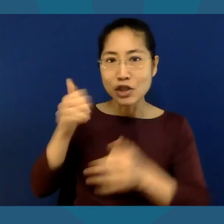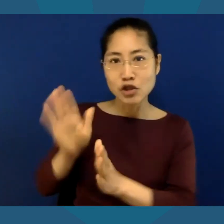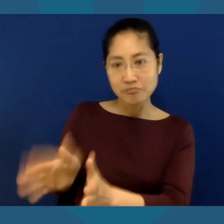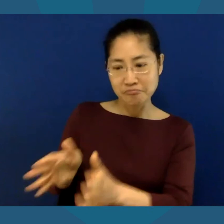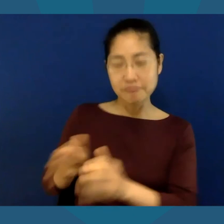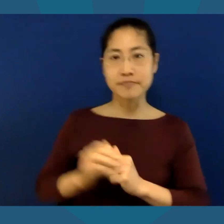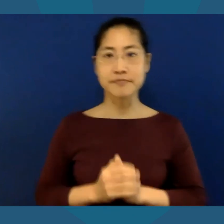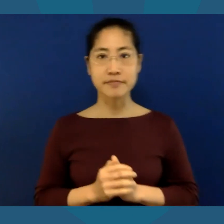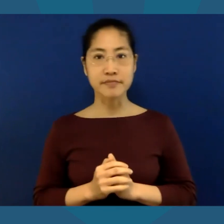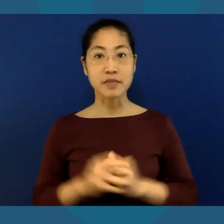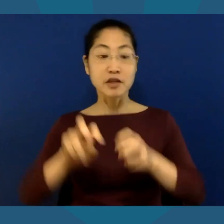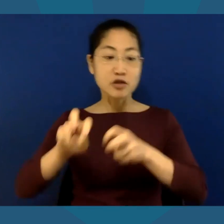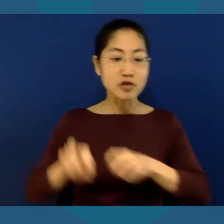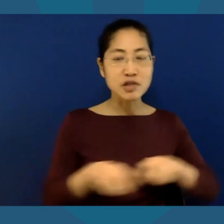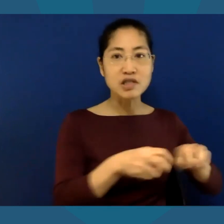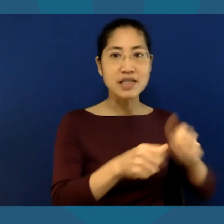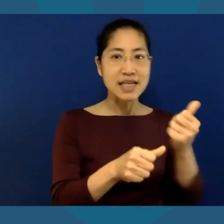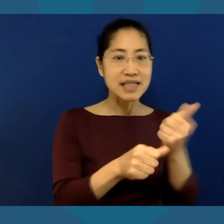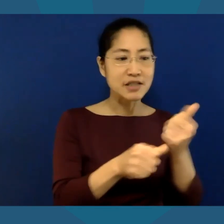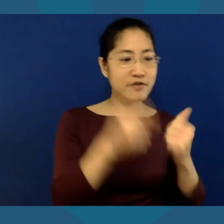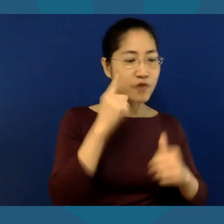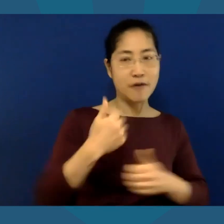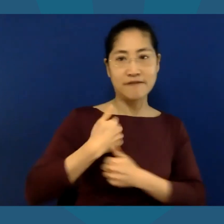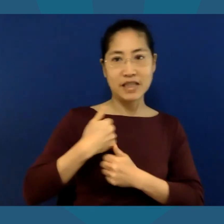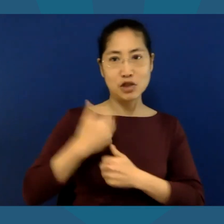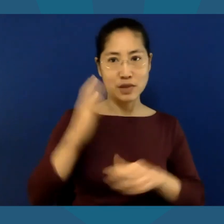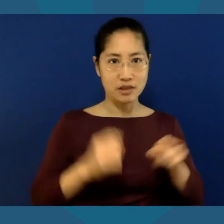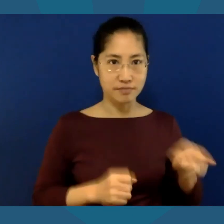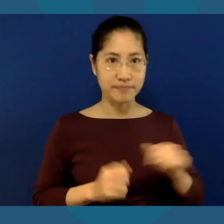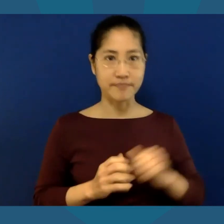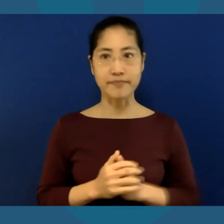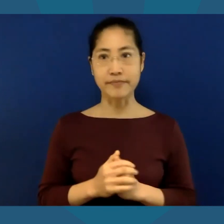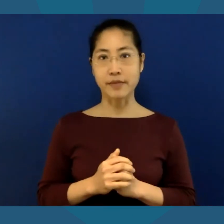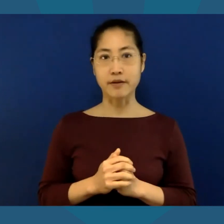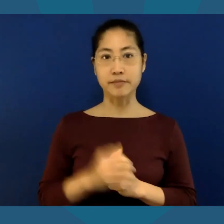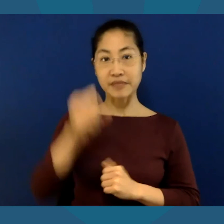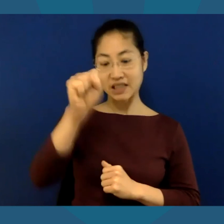healthcare for our seniors, and transition assistance for veterans.